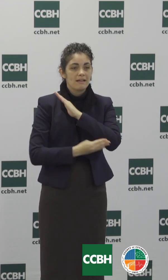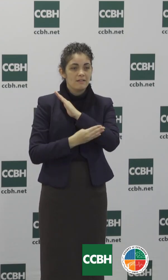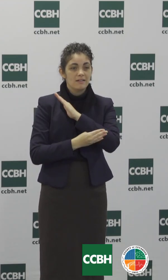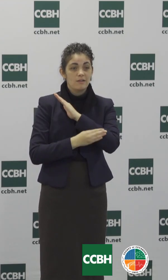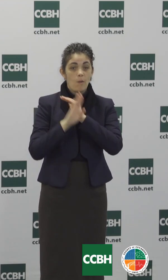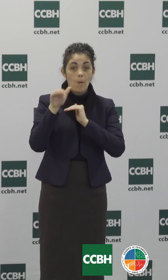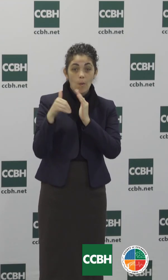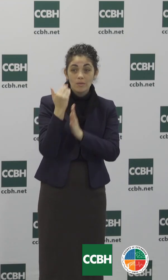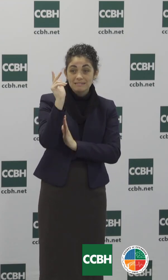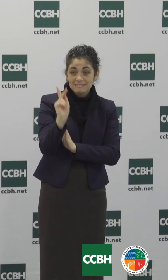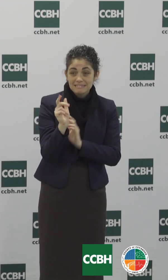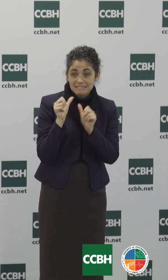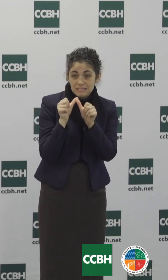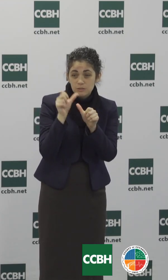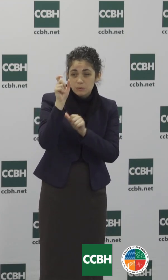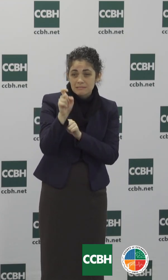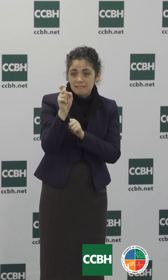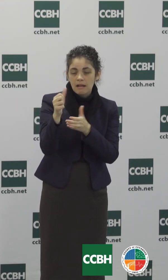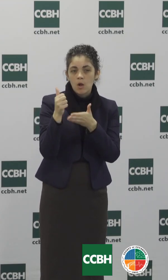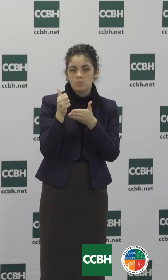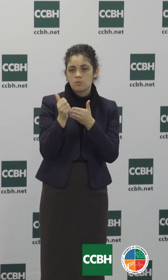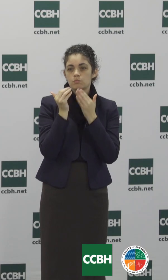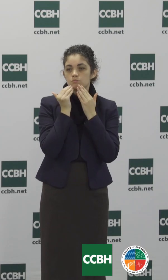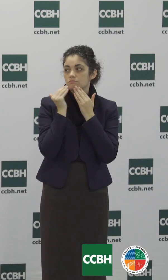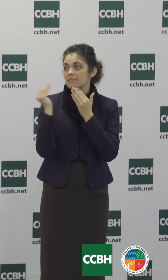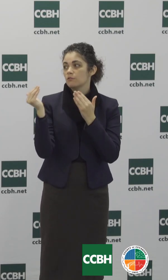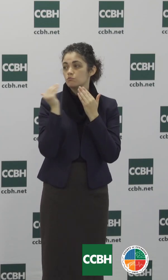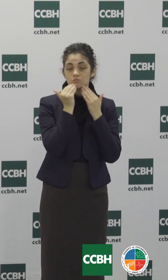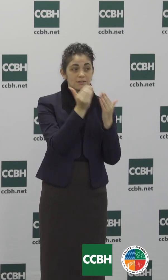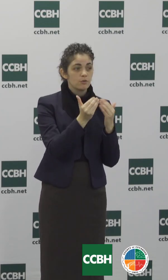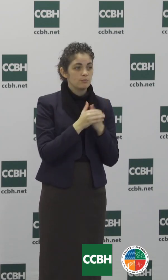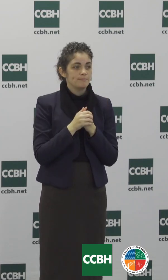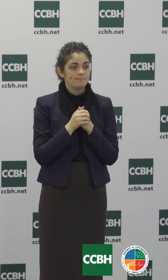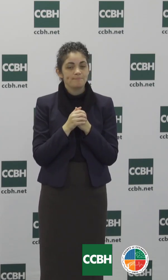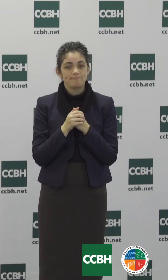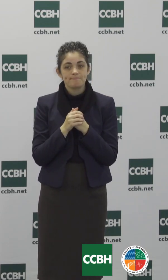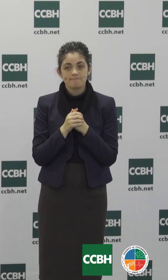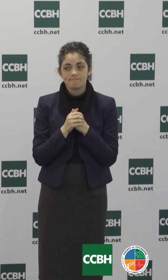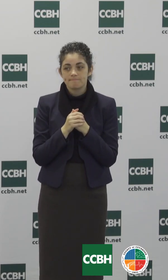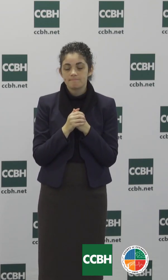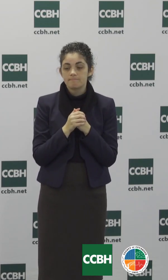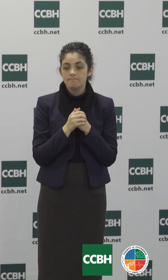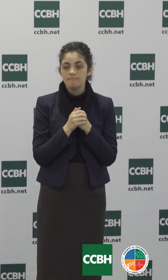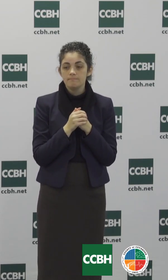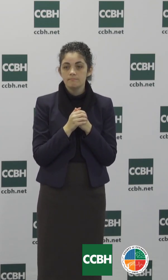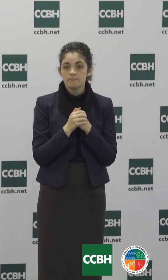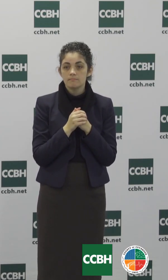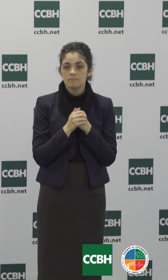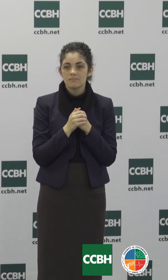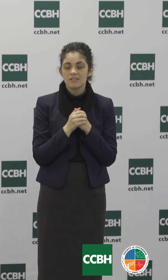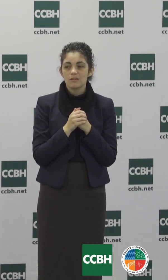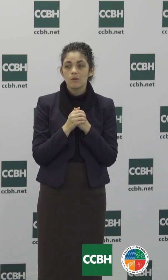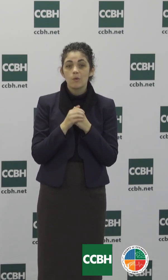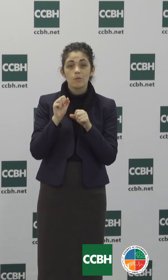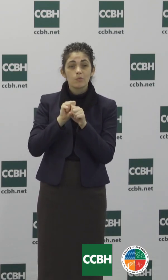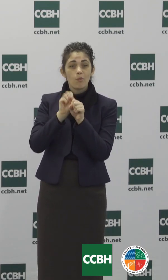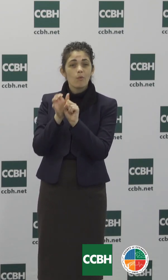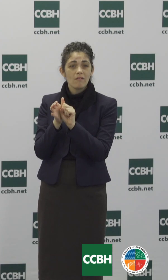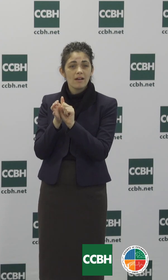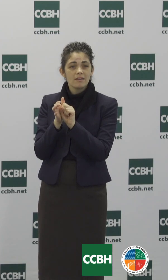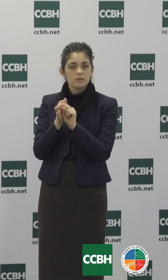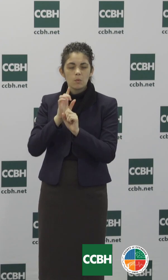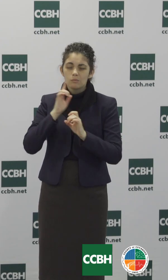need the help, and so we really appreciate it. It means a lot. The coronavirus is a